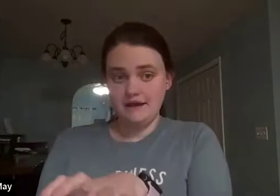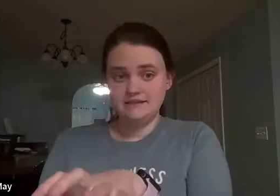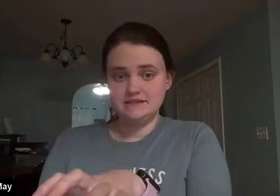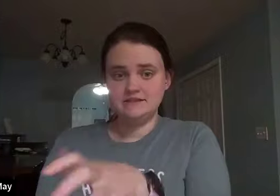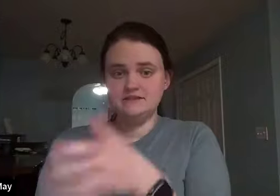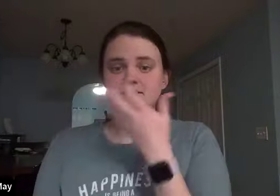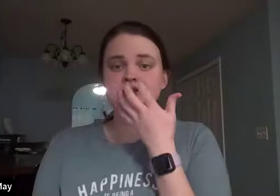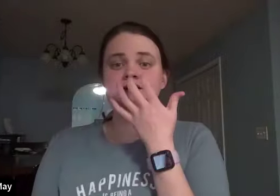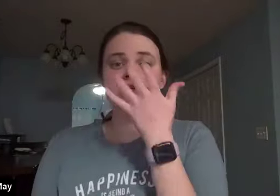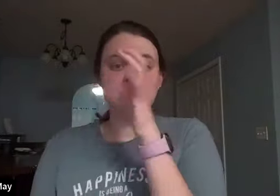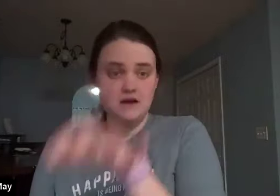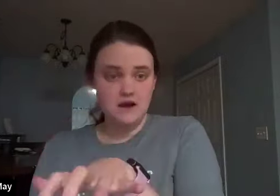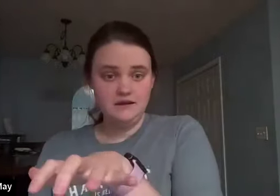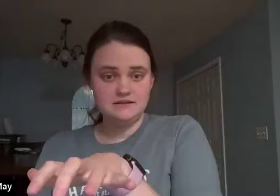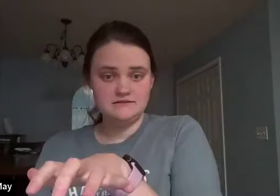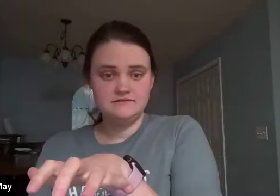Hot. Hot.